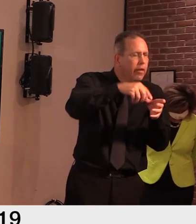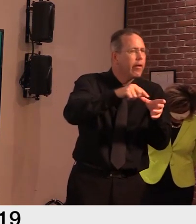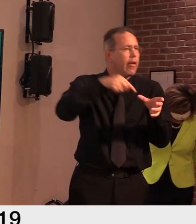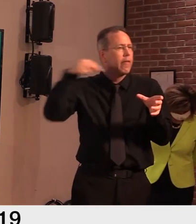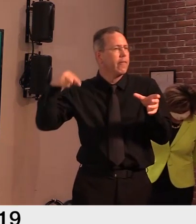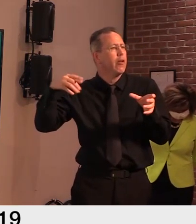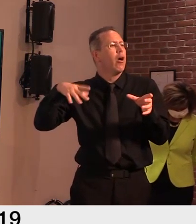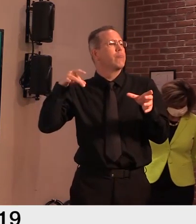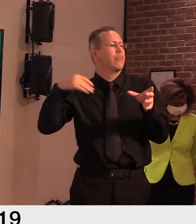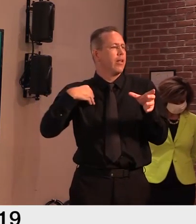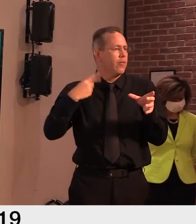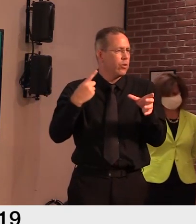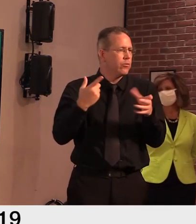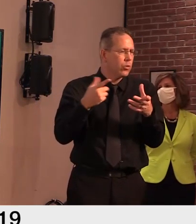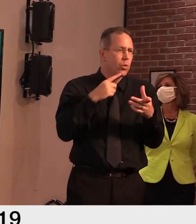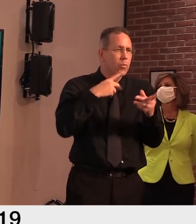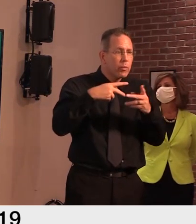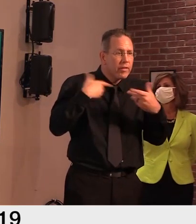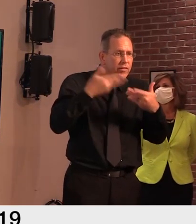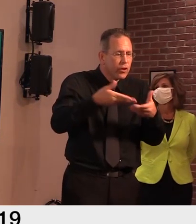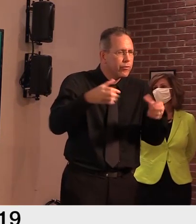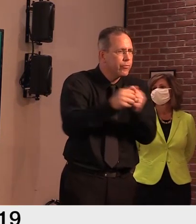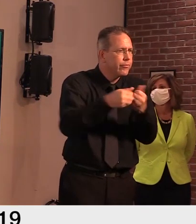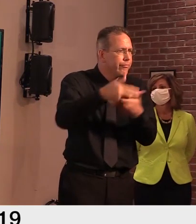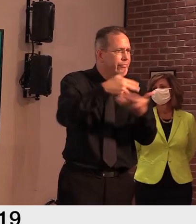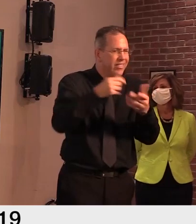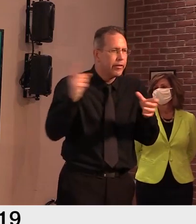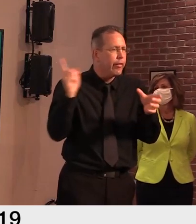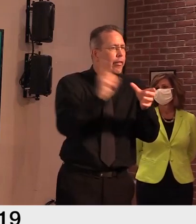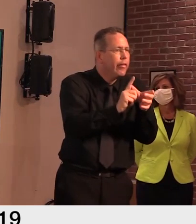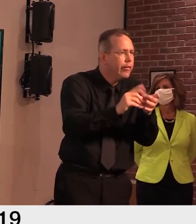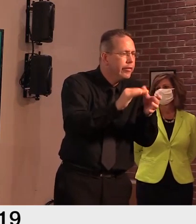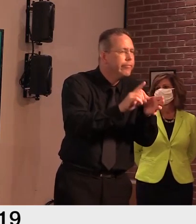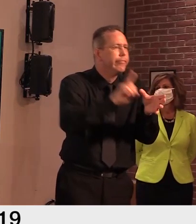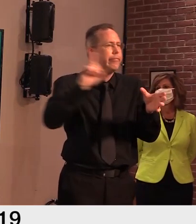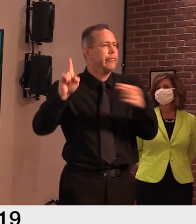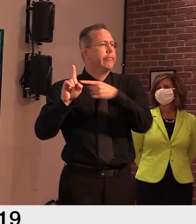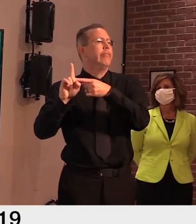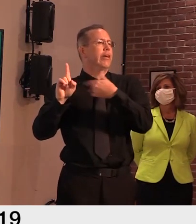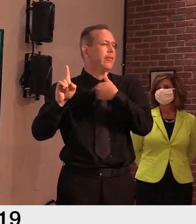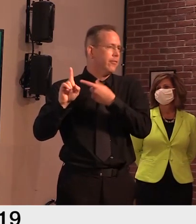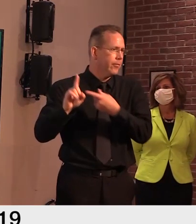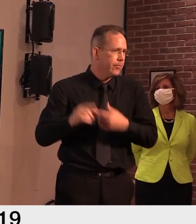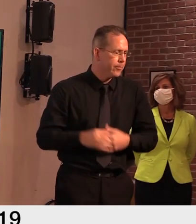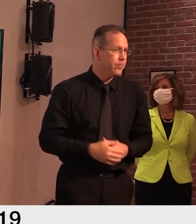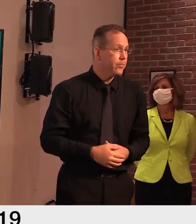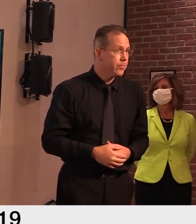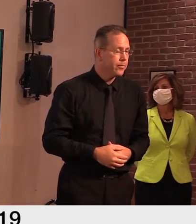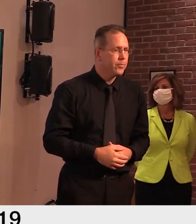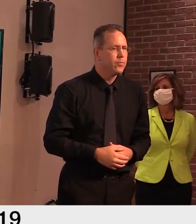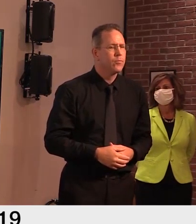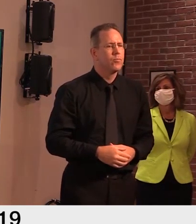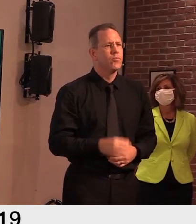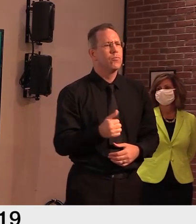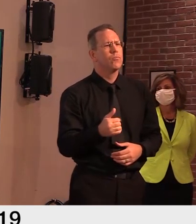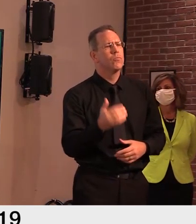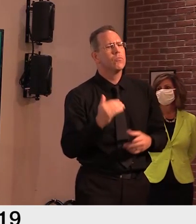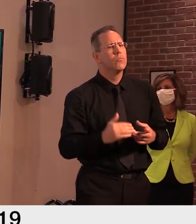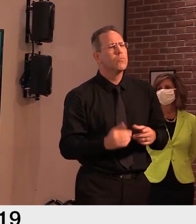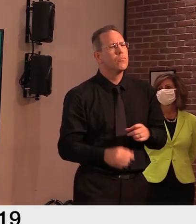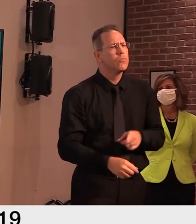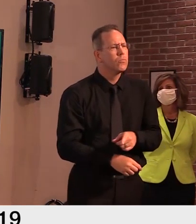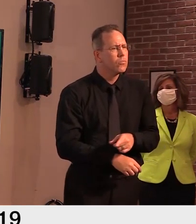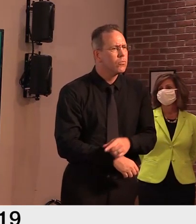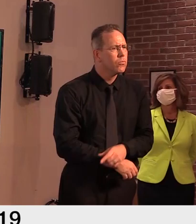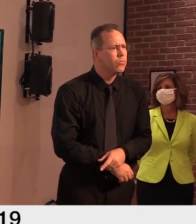that live in surrounding communities. So that's how the definition has been broadened. It has nothing to do with